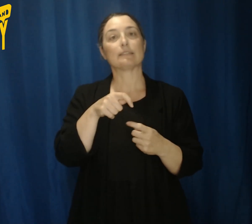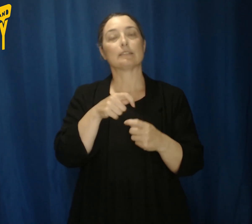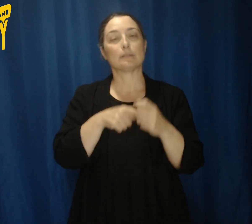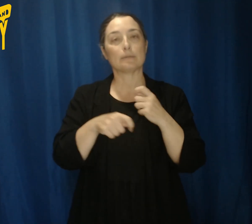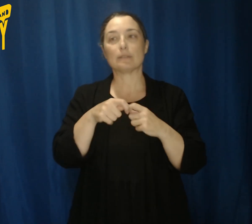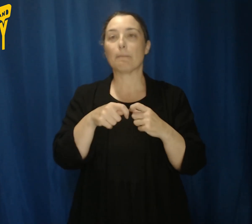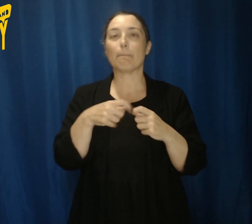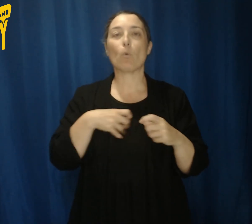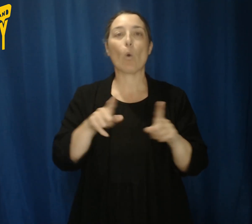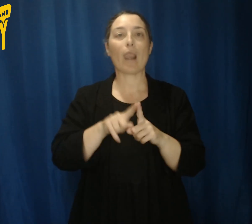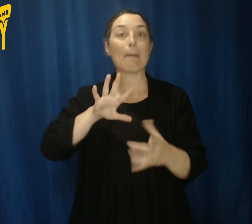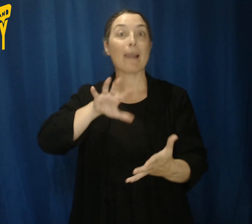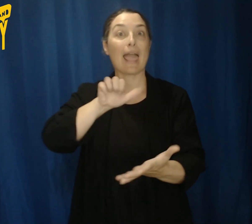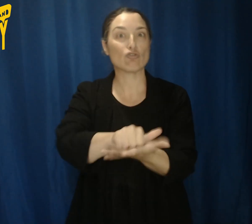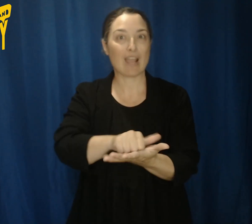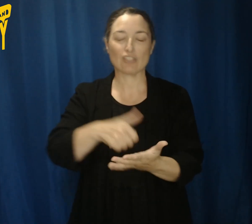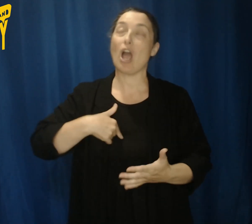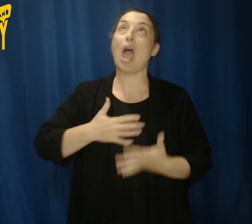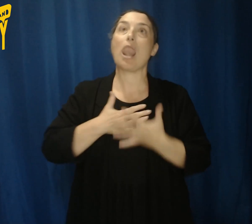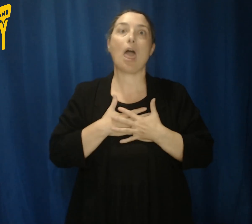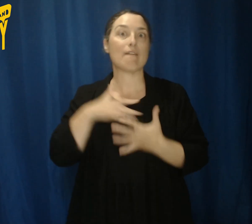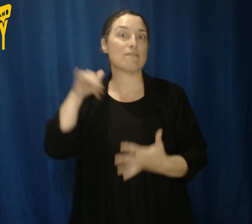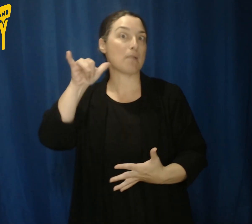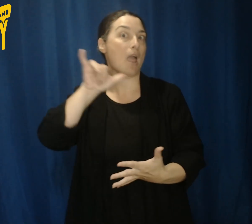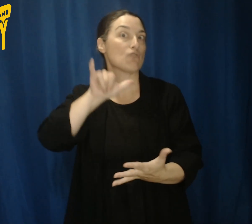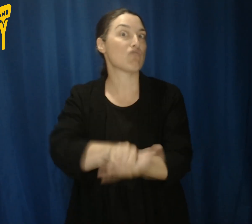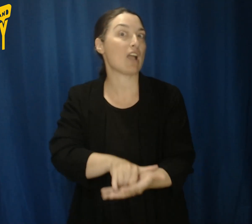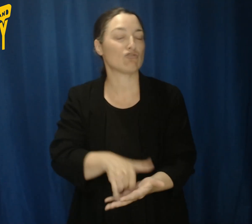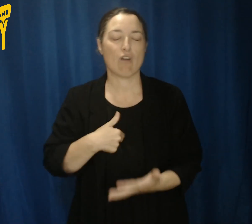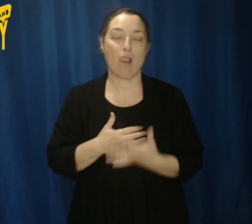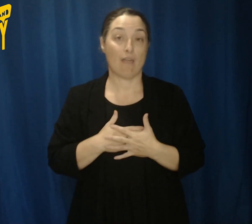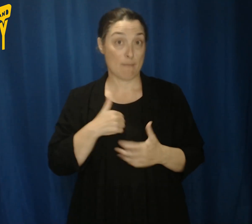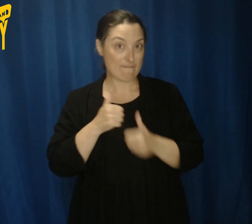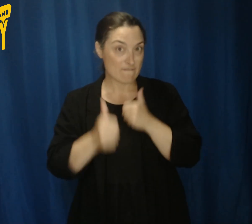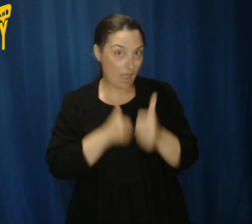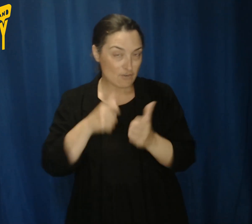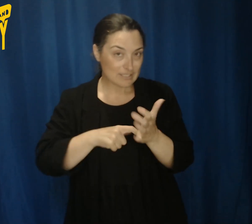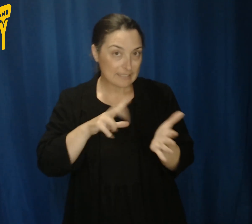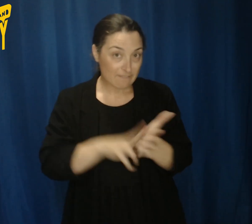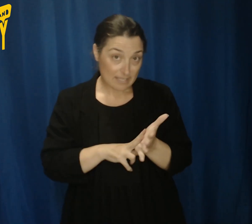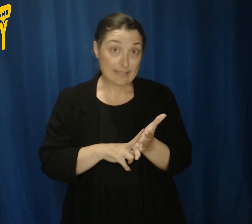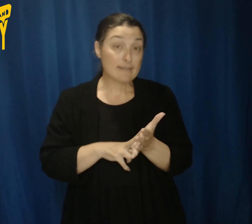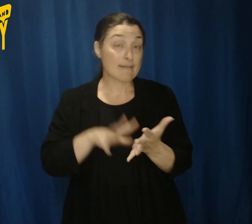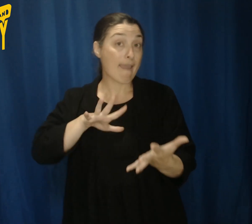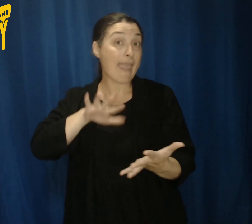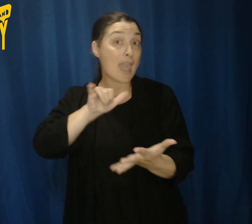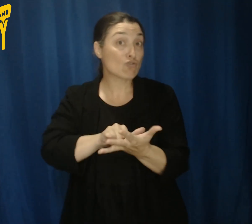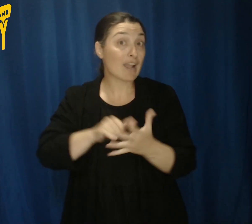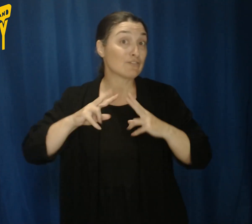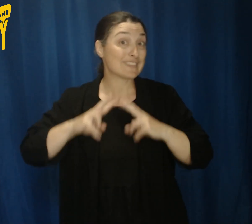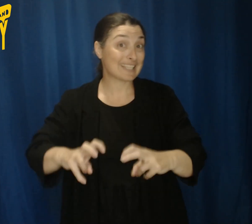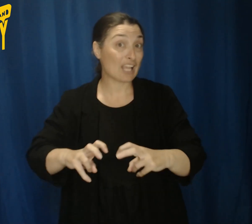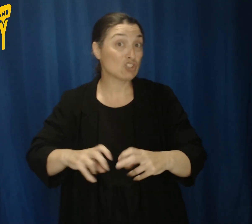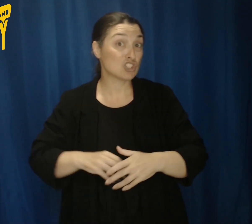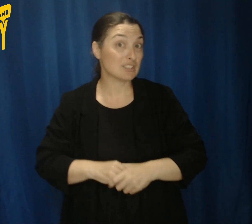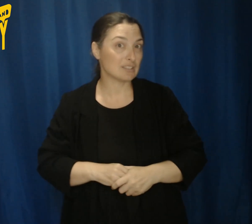I love plane crashes. Like, my favourite TV show is Air Crash Investigation. Nothing beats Air Crash